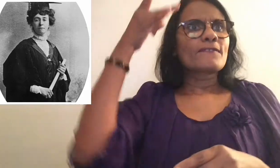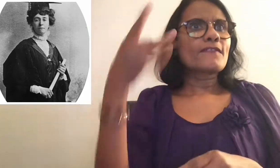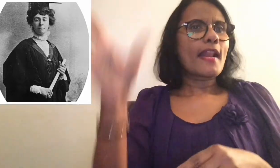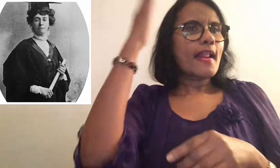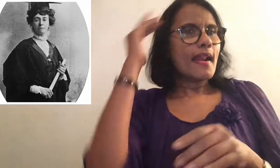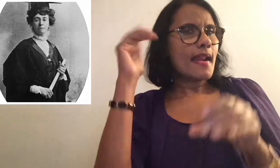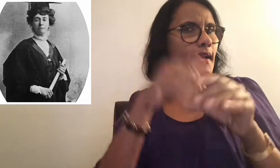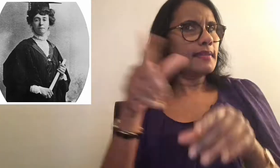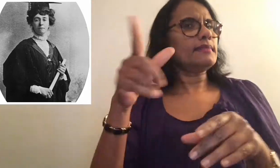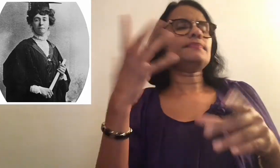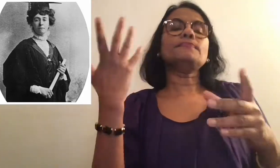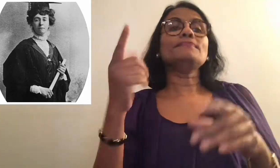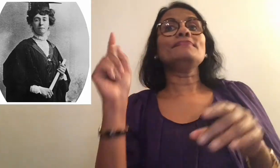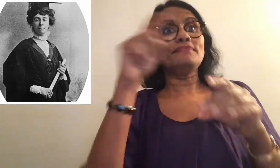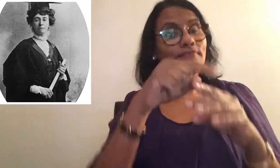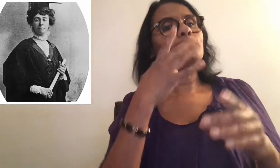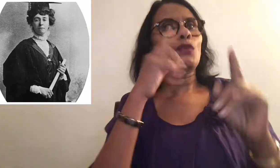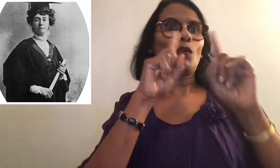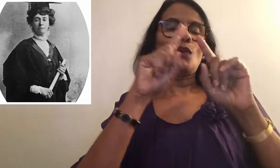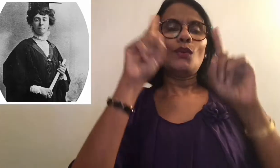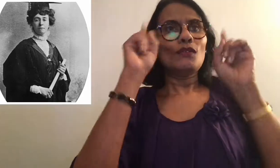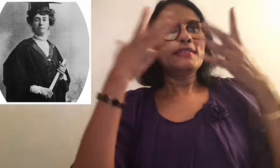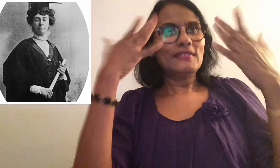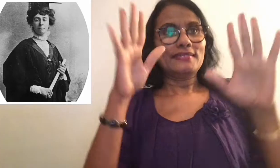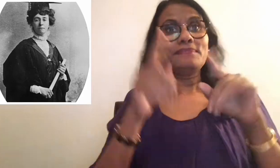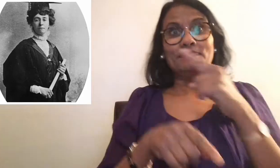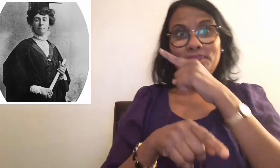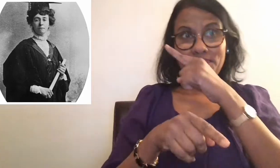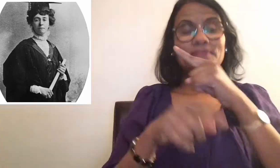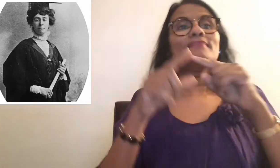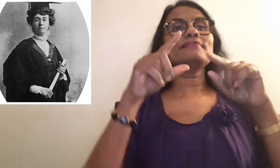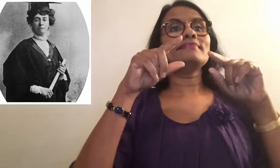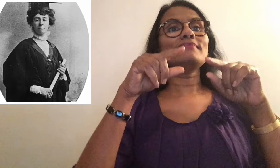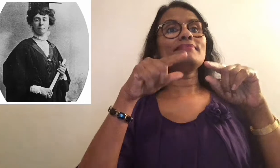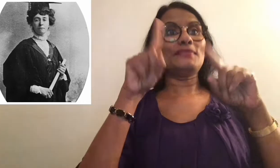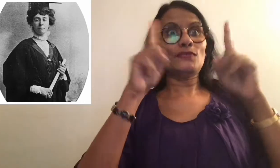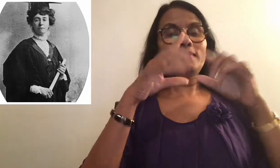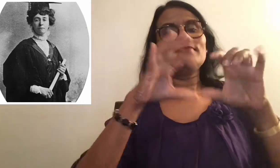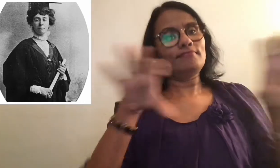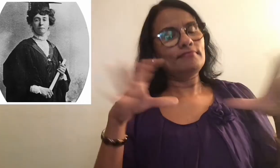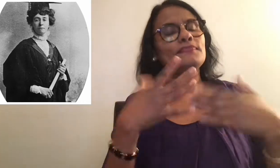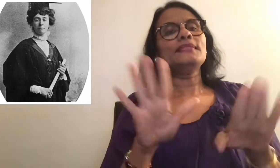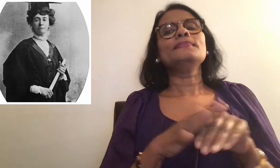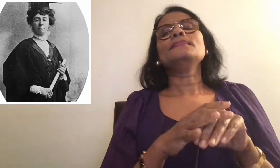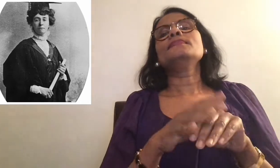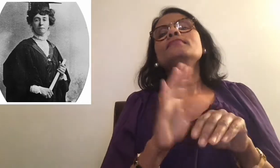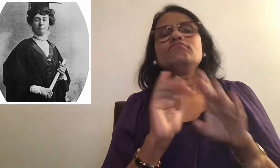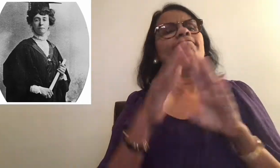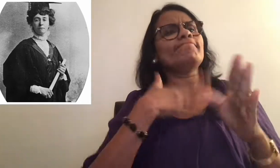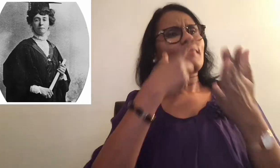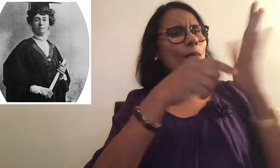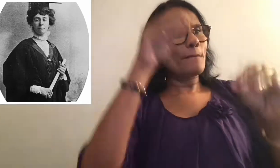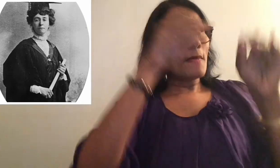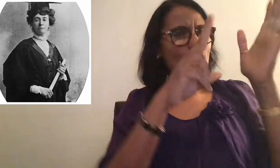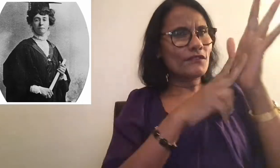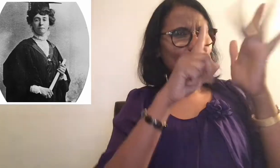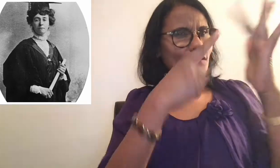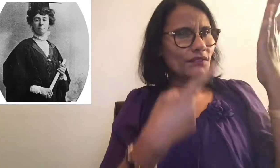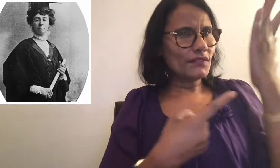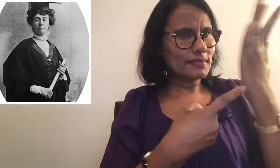feel the sutures coming out? He can feel them, but he's not in any pain at all. You want to try it? Don't be scared. What'd you want to be when you grow up? A vet. A vet? Yes. So if a